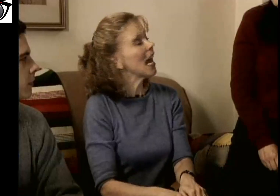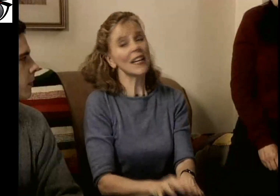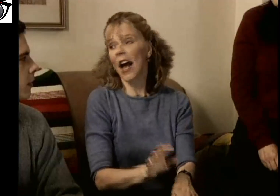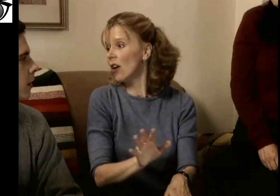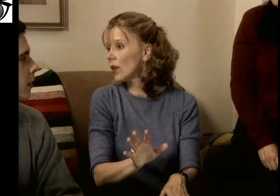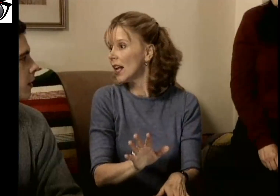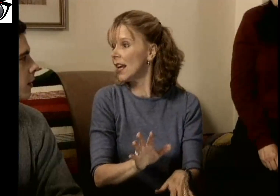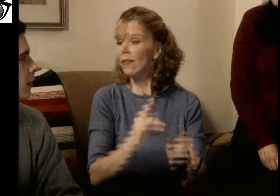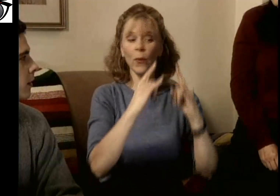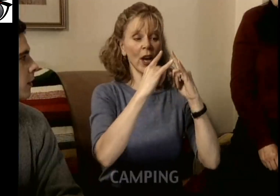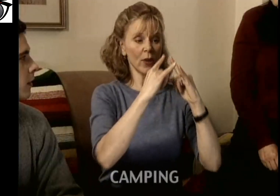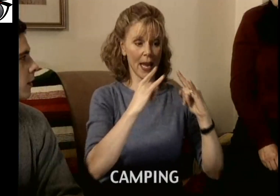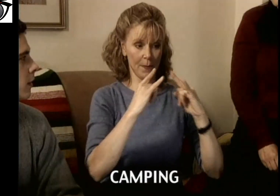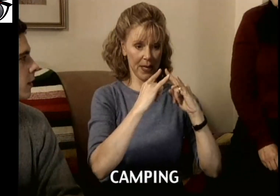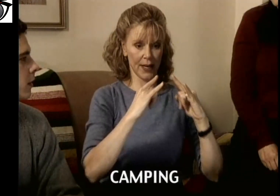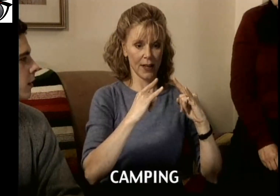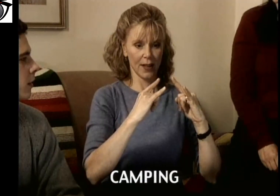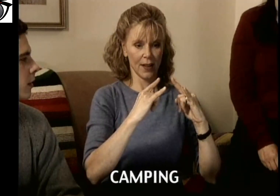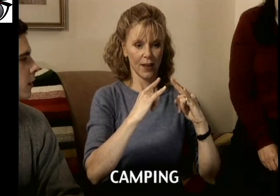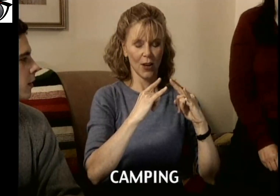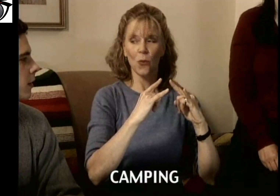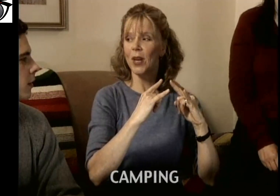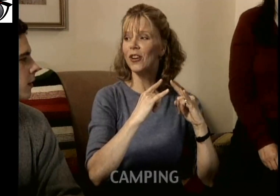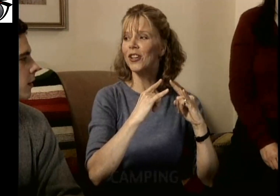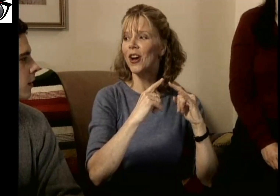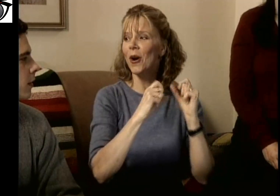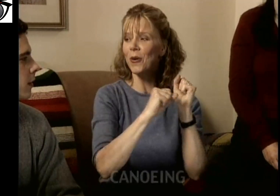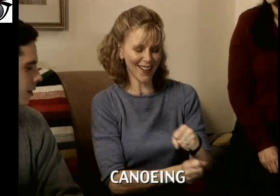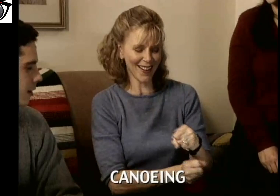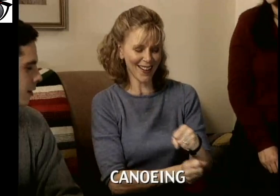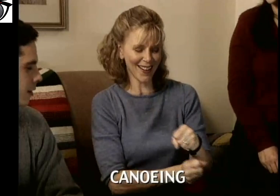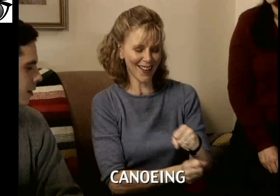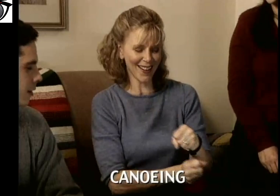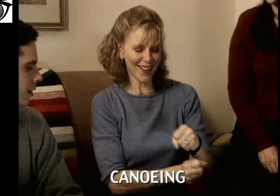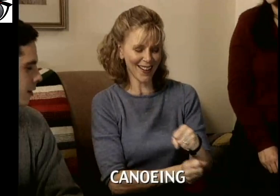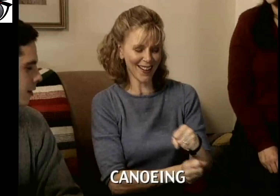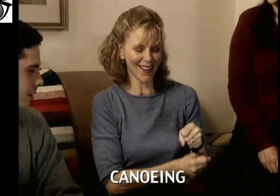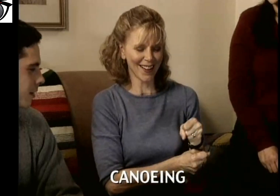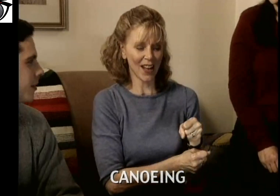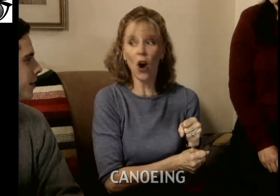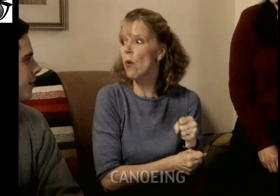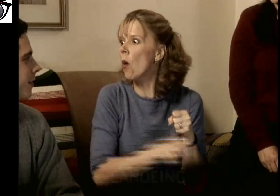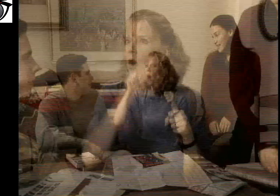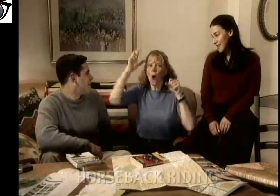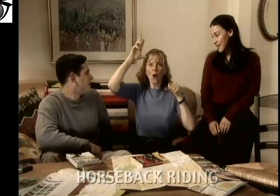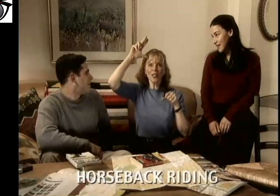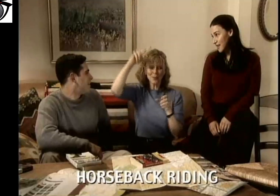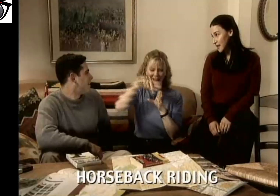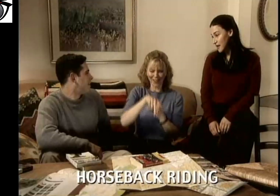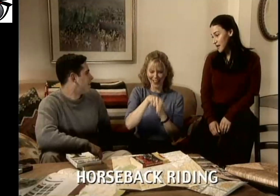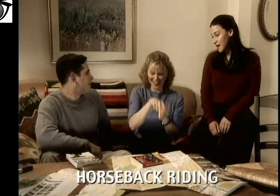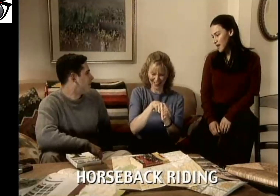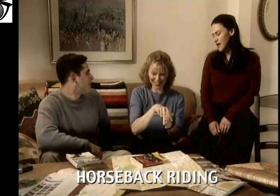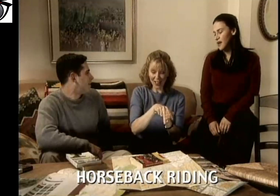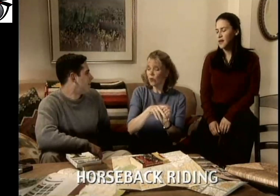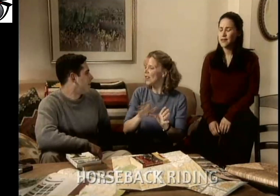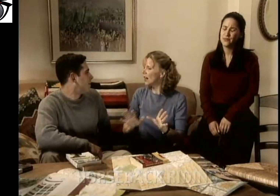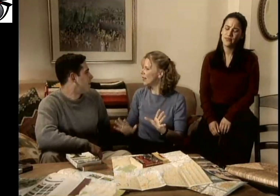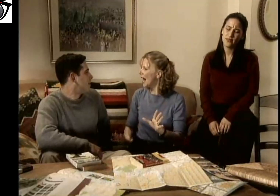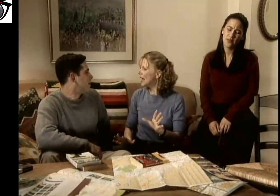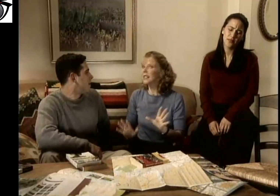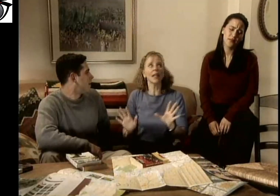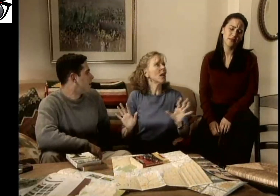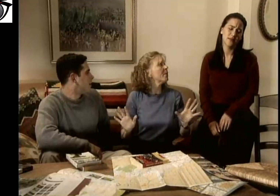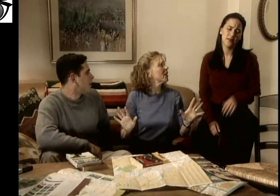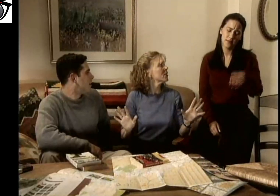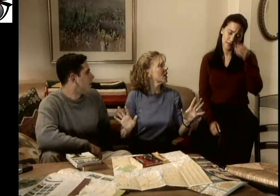Okay. Now, if we go camping, we could go canoeing. Oh, or horseback riding. Oh,